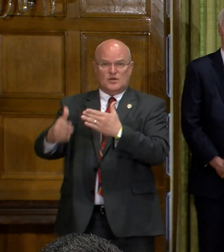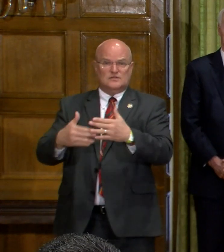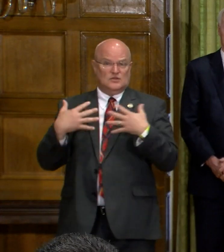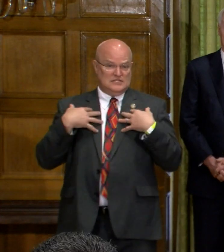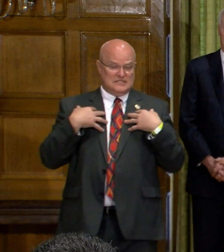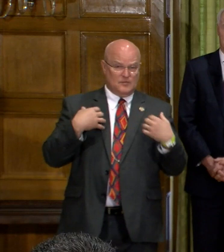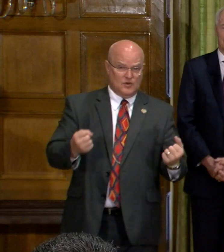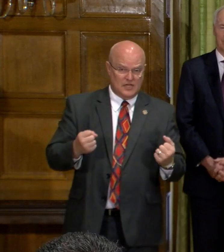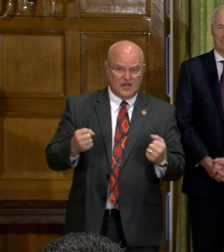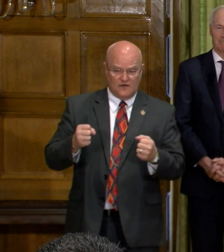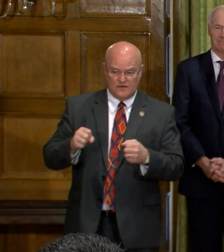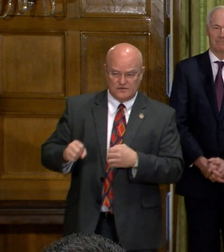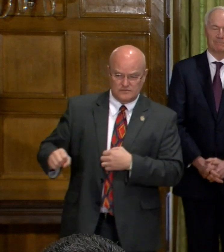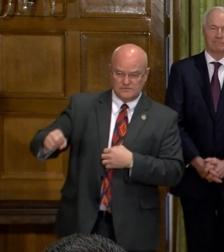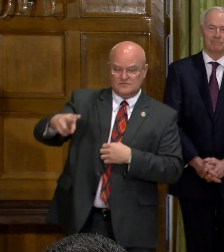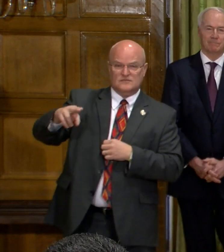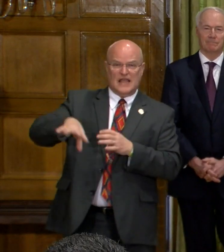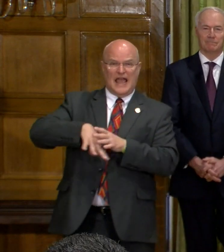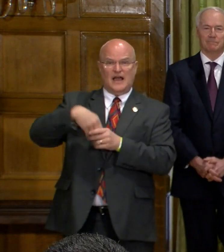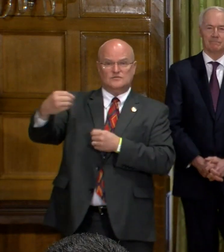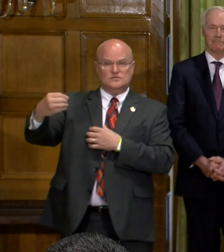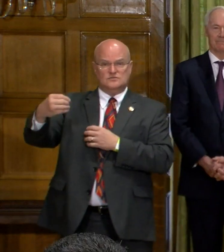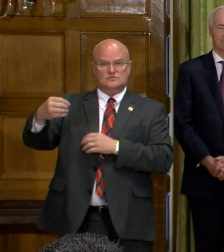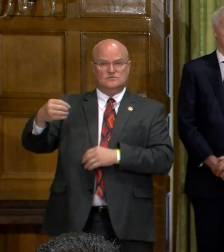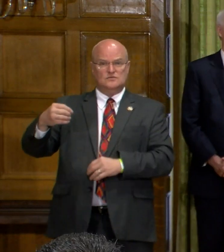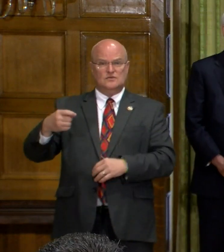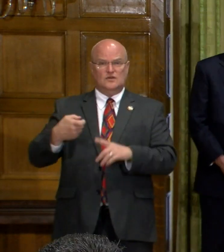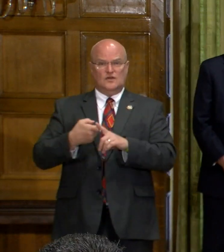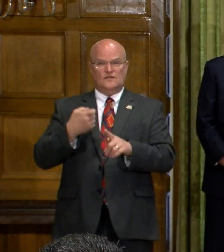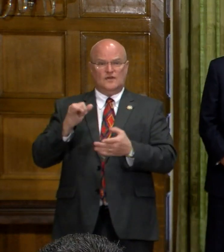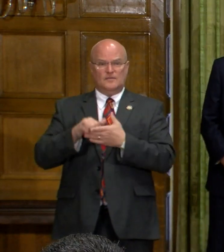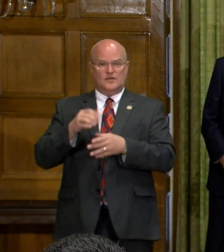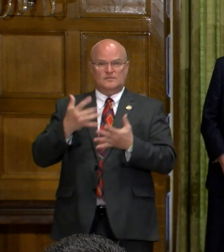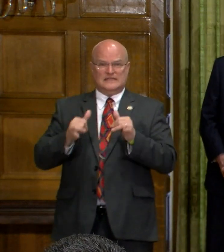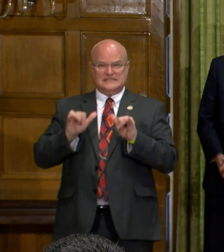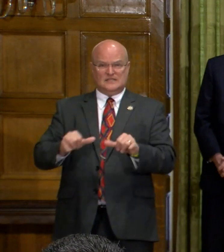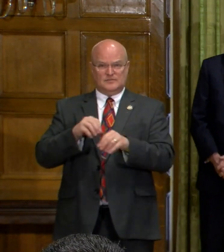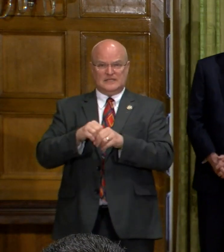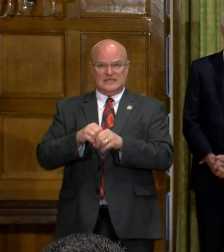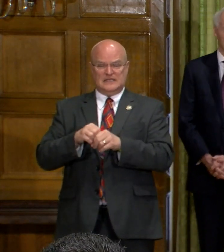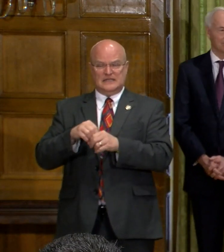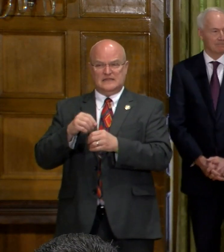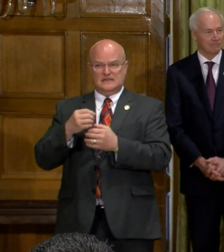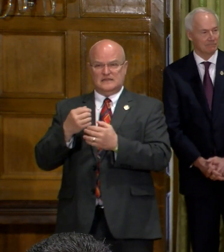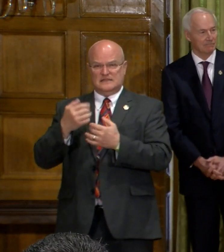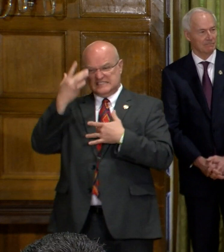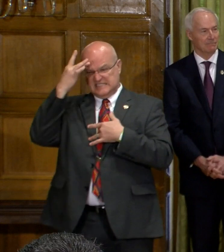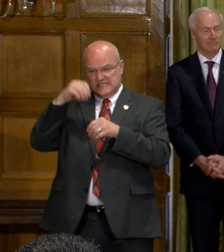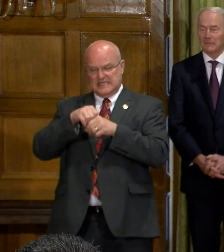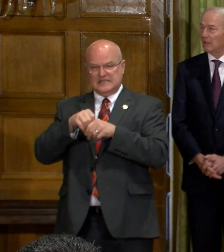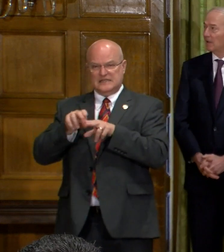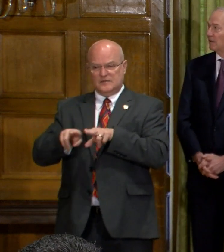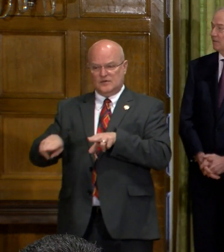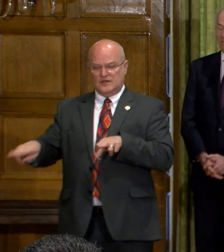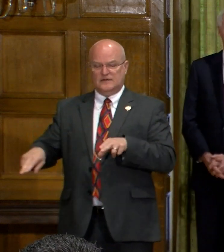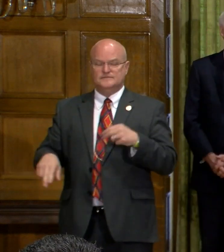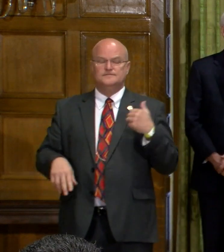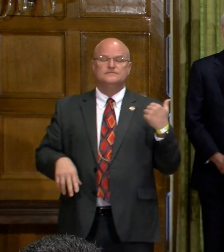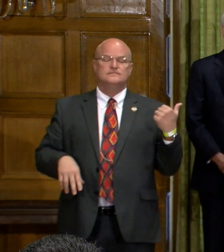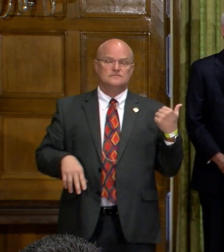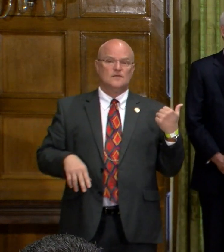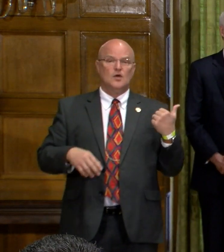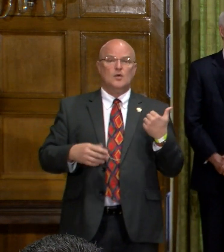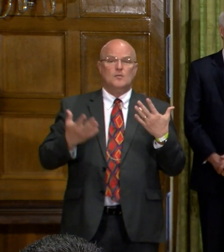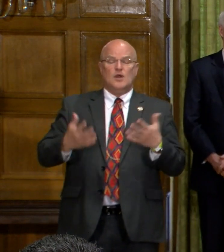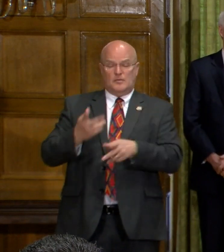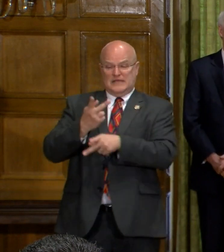some recover, do they kind of break off from those that might still be symptomatic? For practical terms,